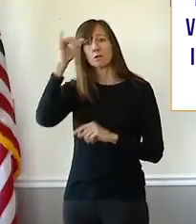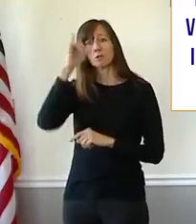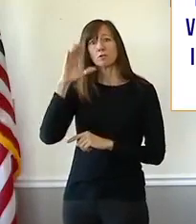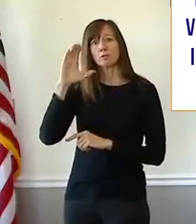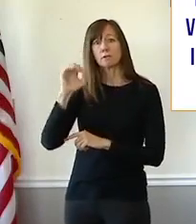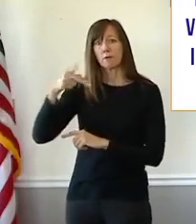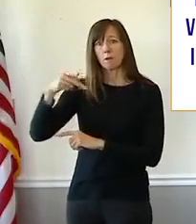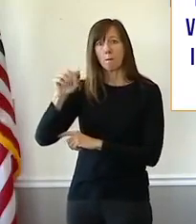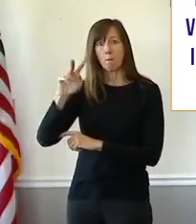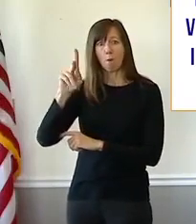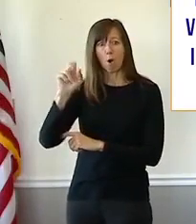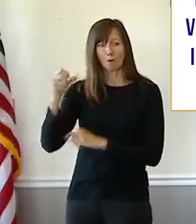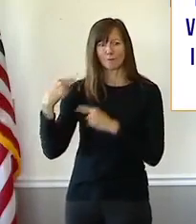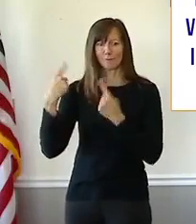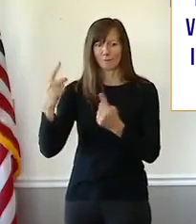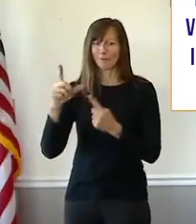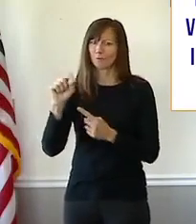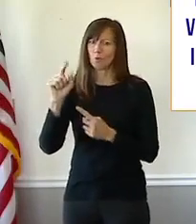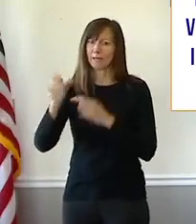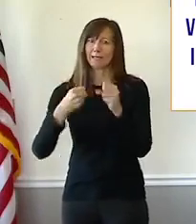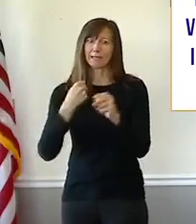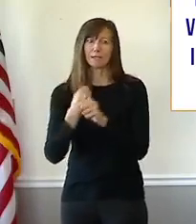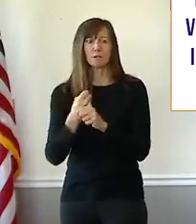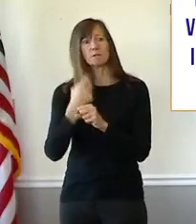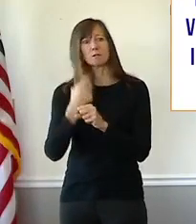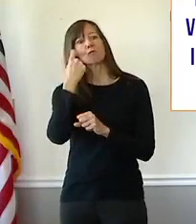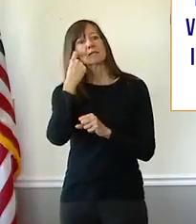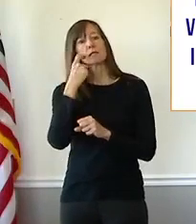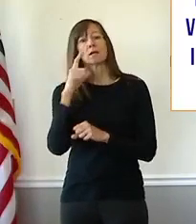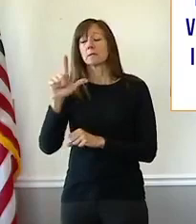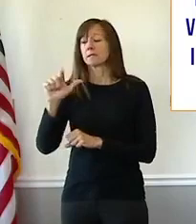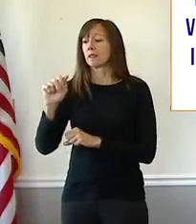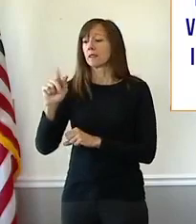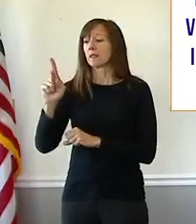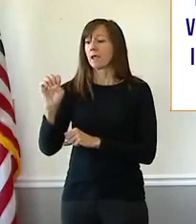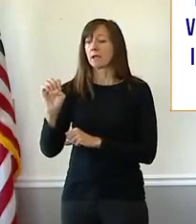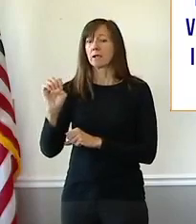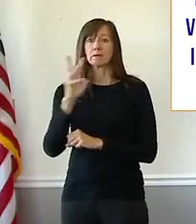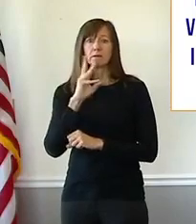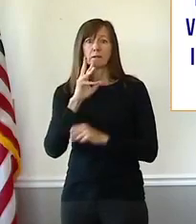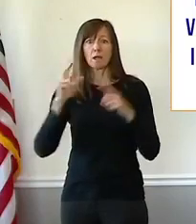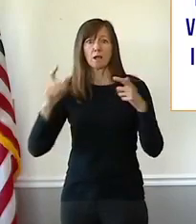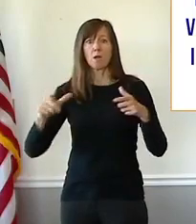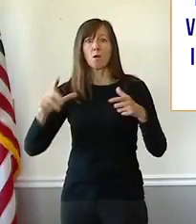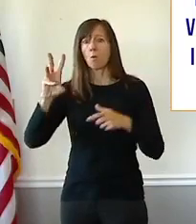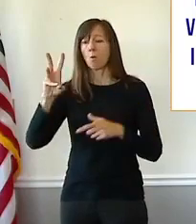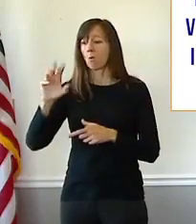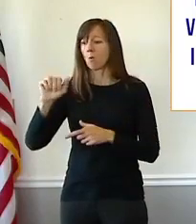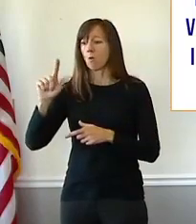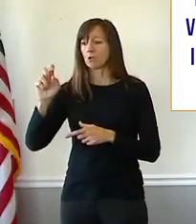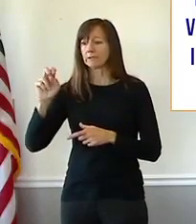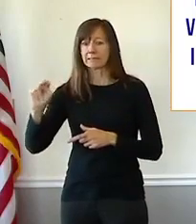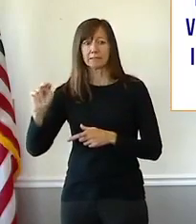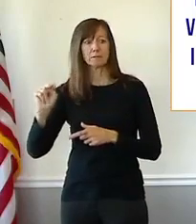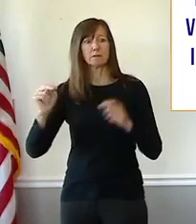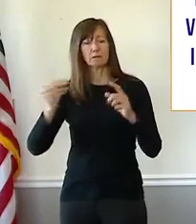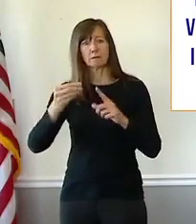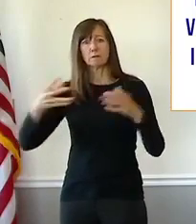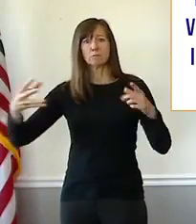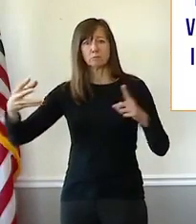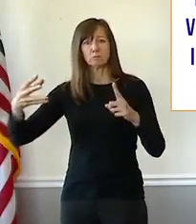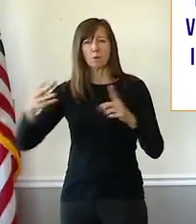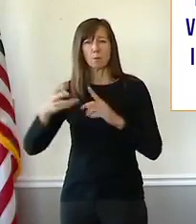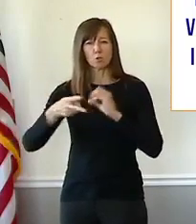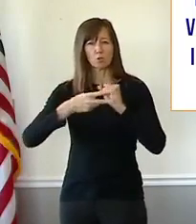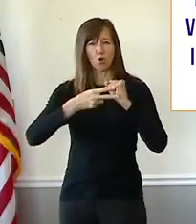of that expansion is the Lake Walton Preserve, what will become the Lake Walton Preserve. So the former Lake Walton along the Dutchess Rail Trail in the town